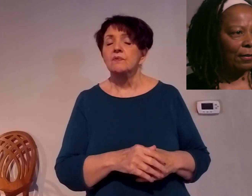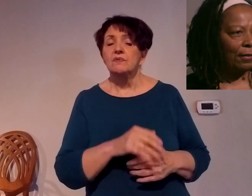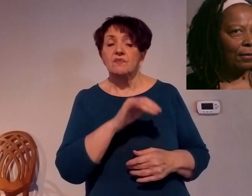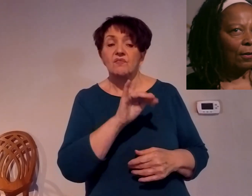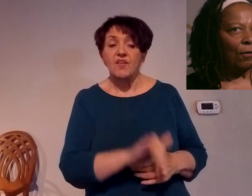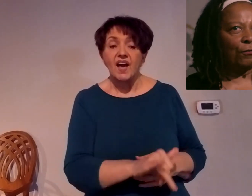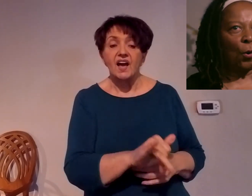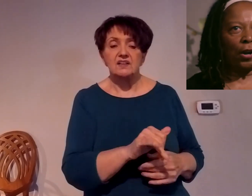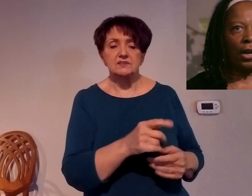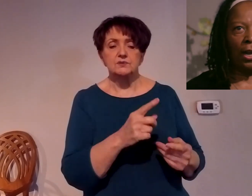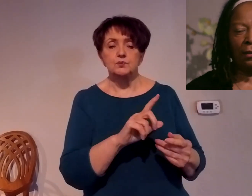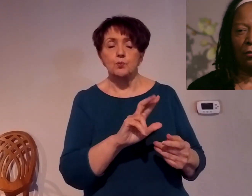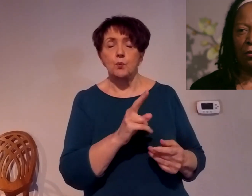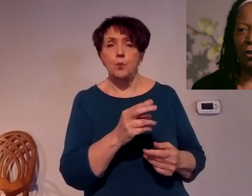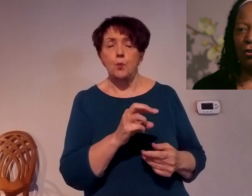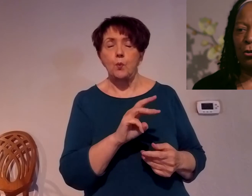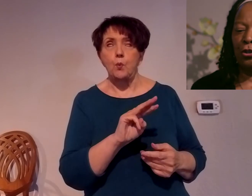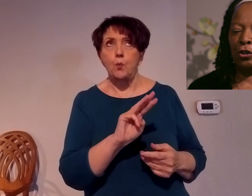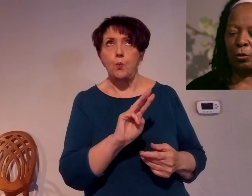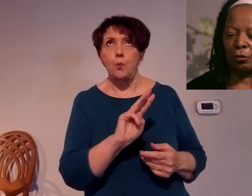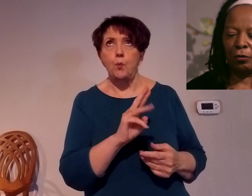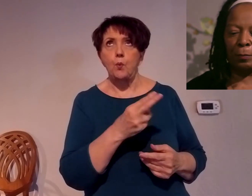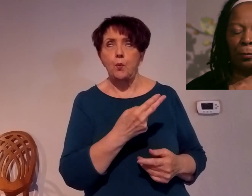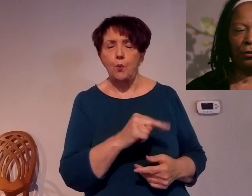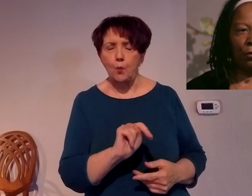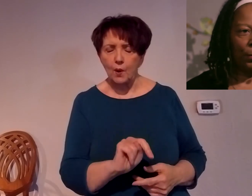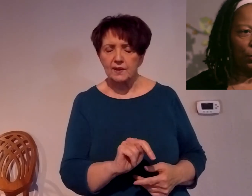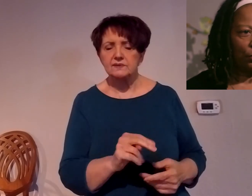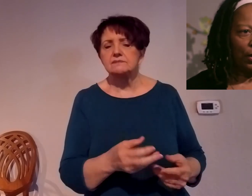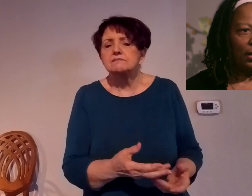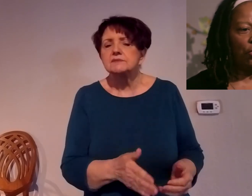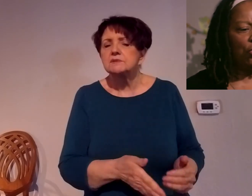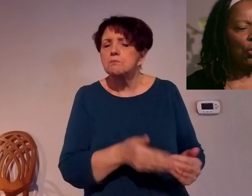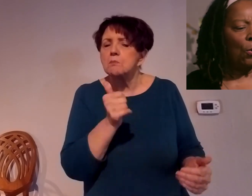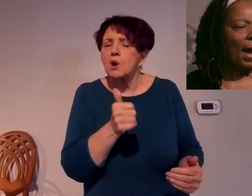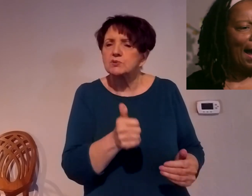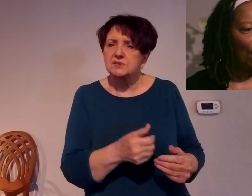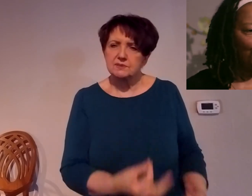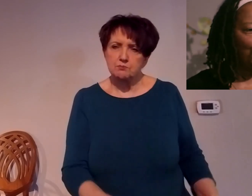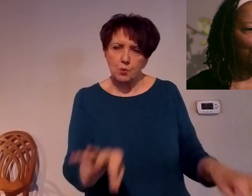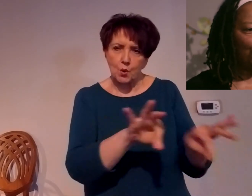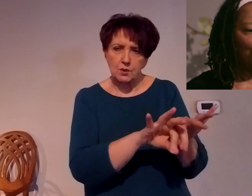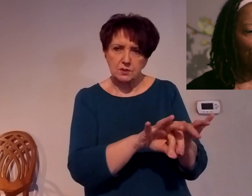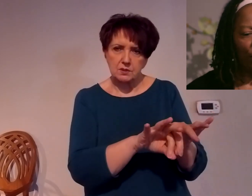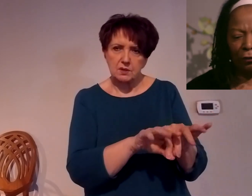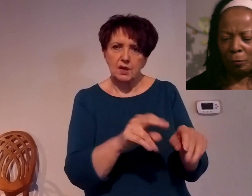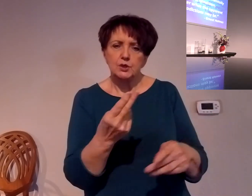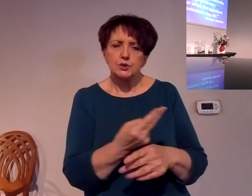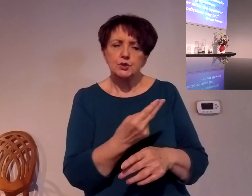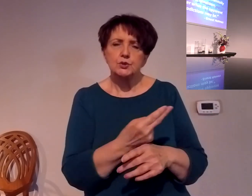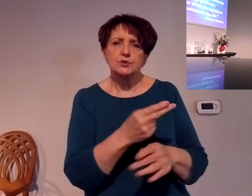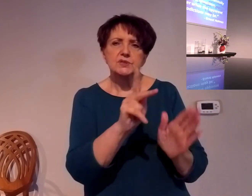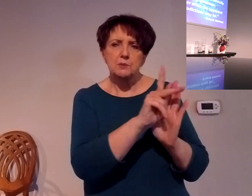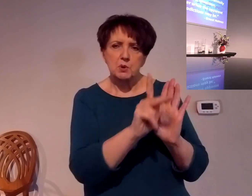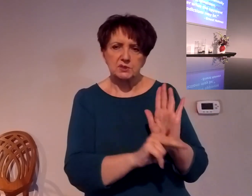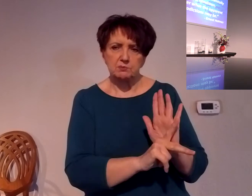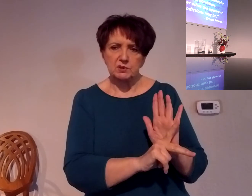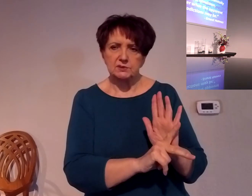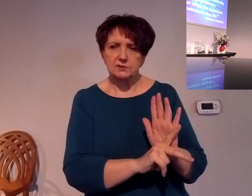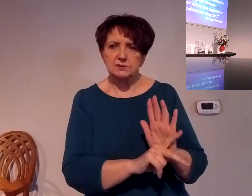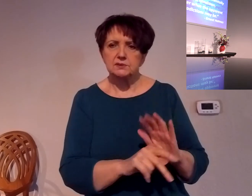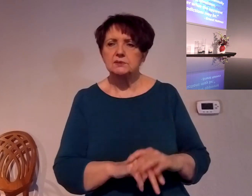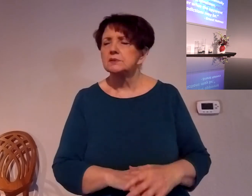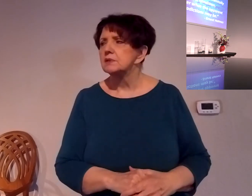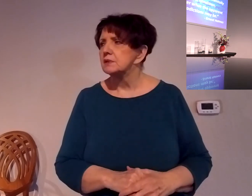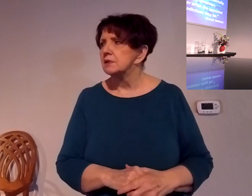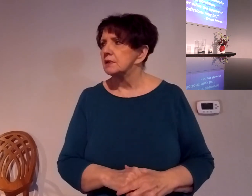important for us to use the principles, to know how to use the principles in a